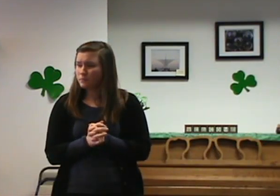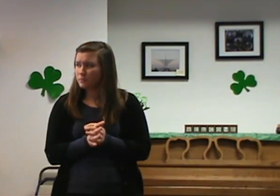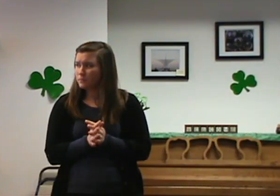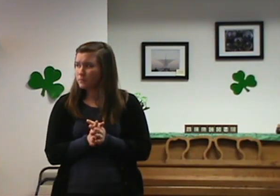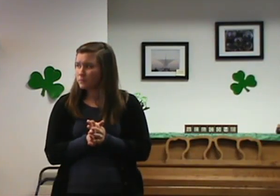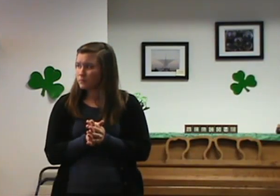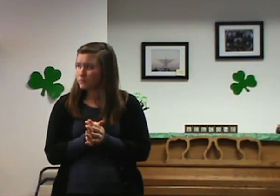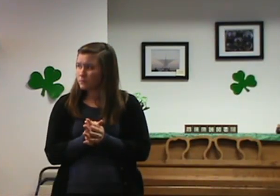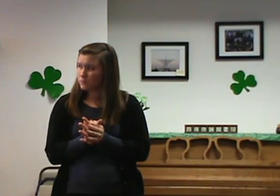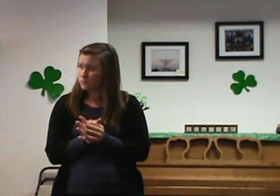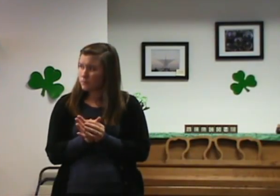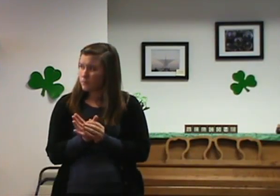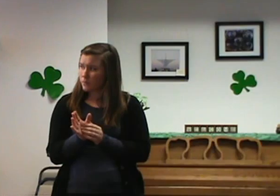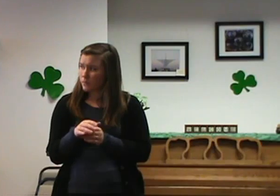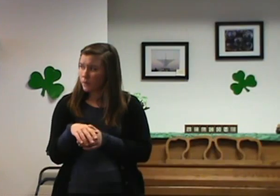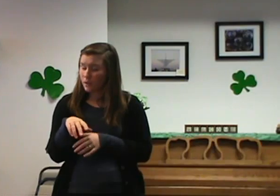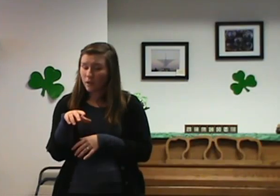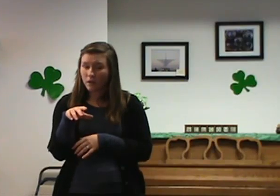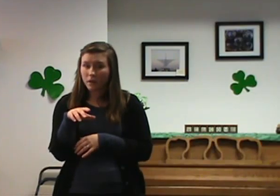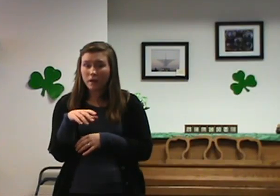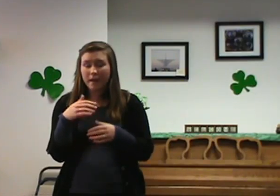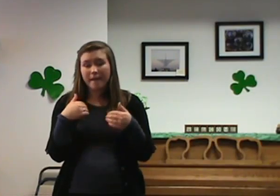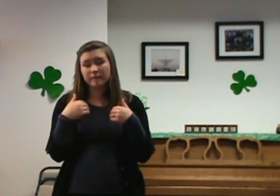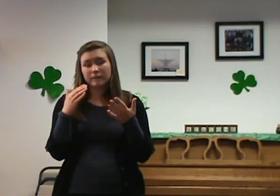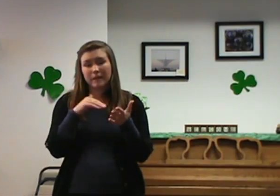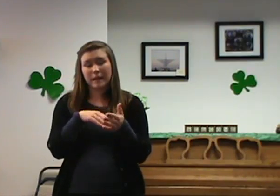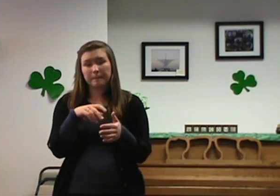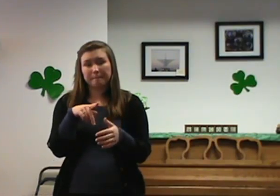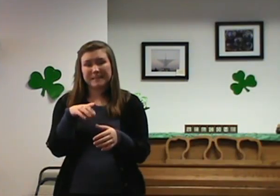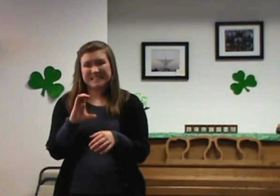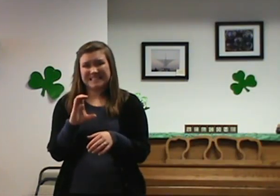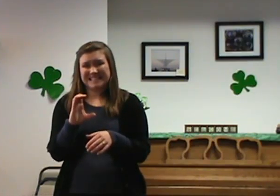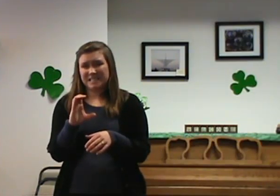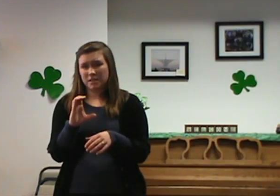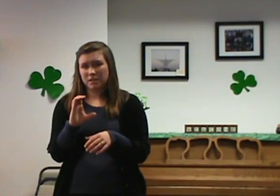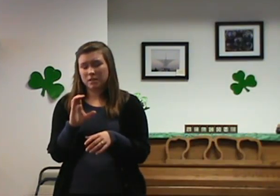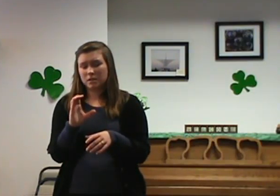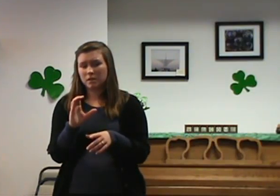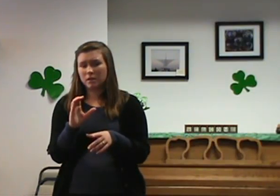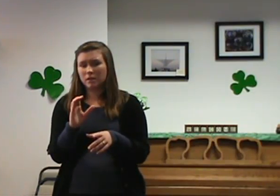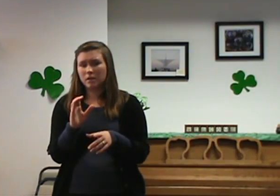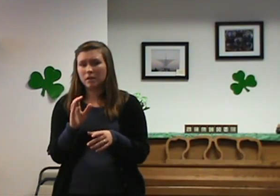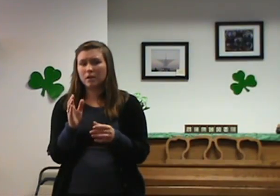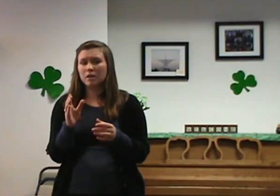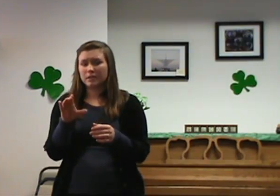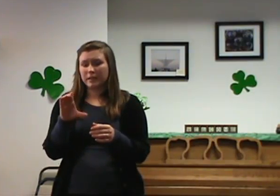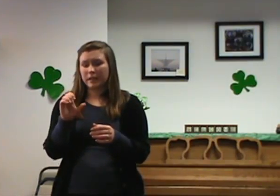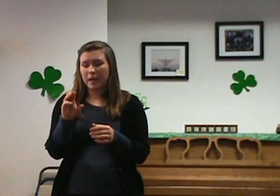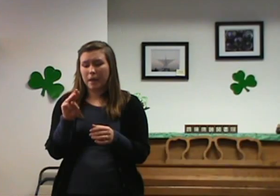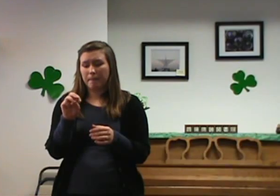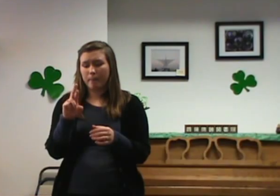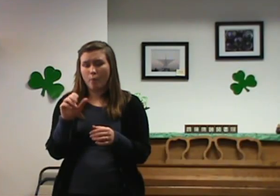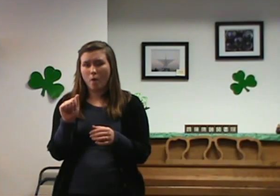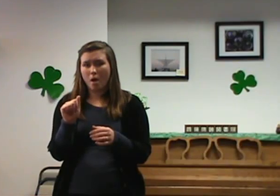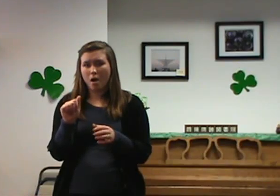PC editions where it's again the camera that you can mount next to, and you can get that. It's something